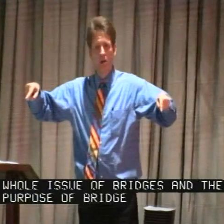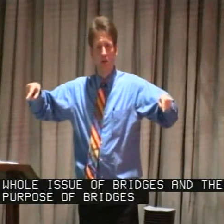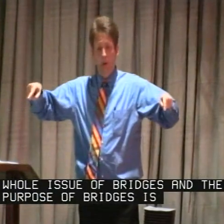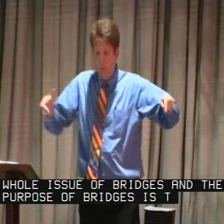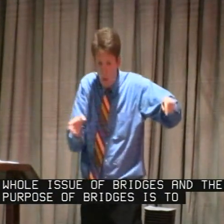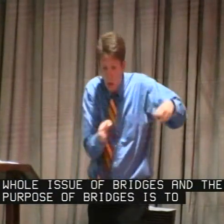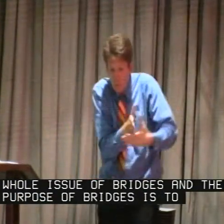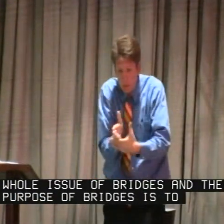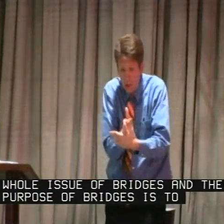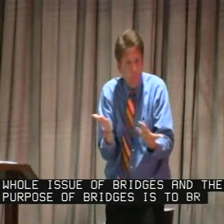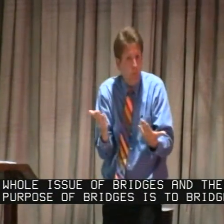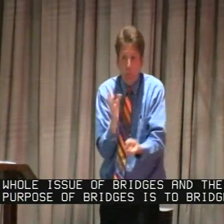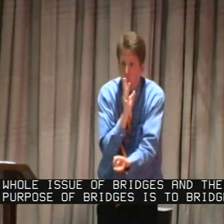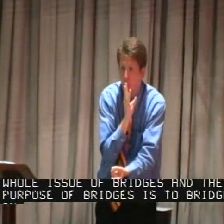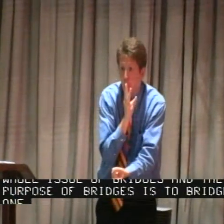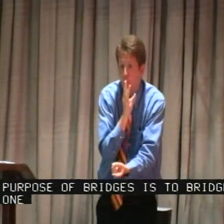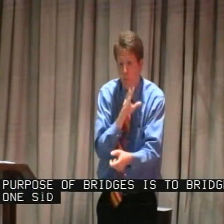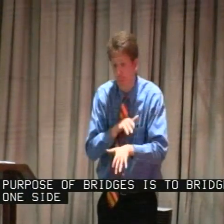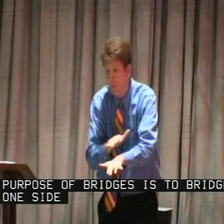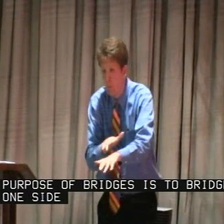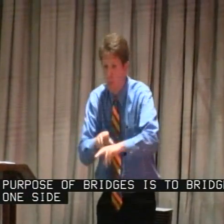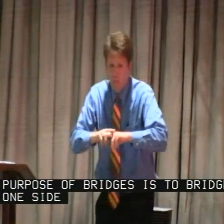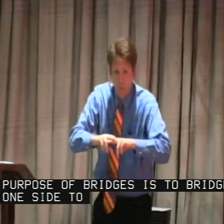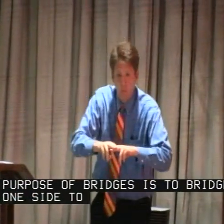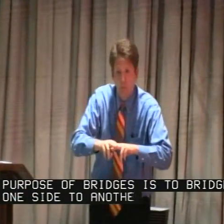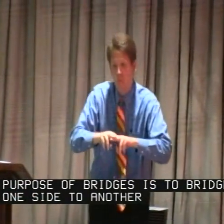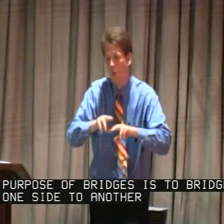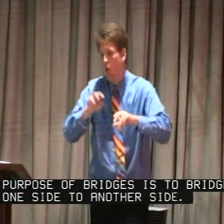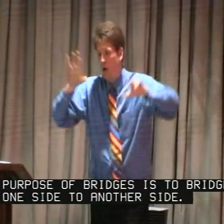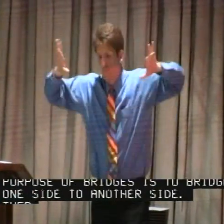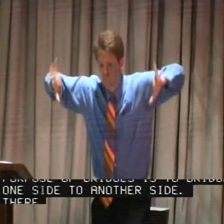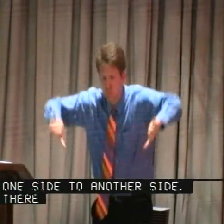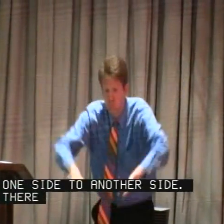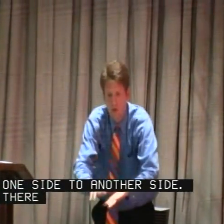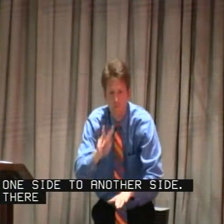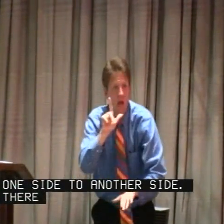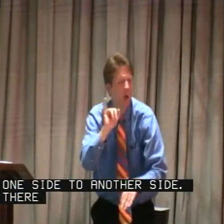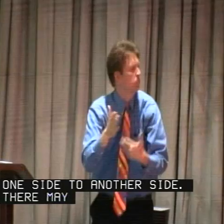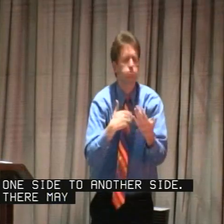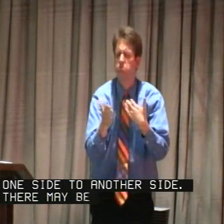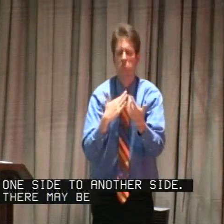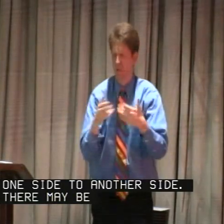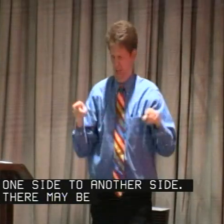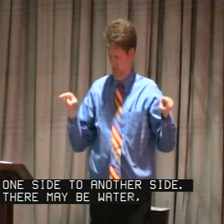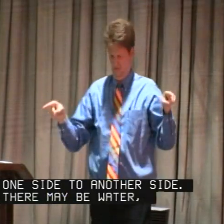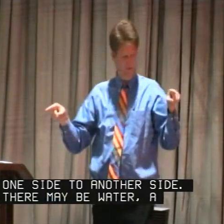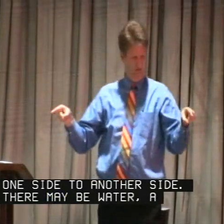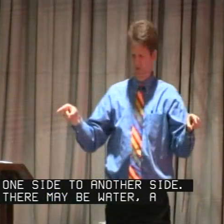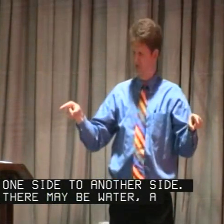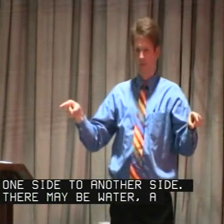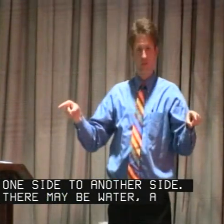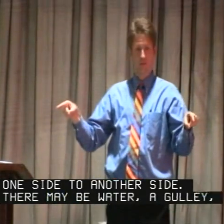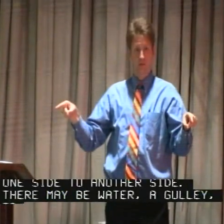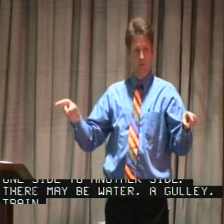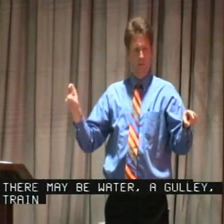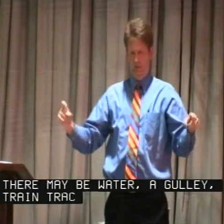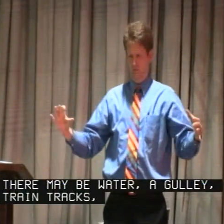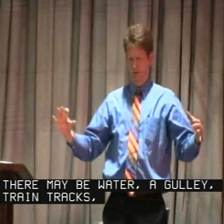another side. There may be water, a gully, train tracks, a valley, but you are to